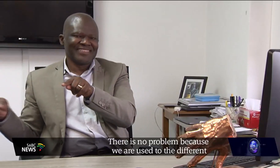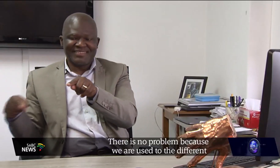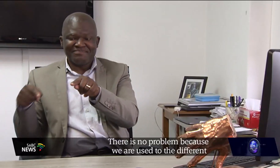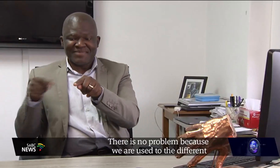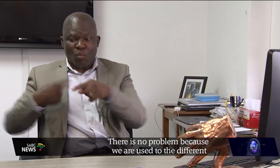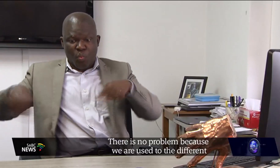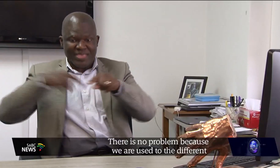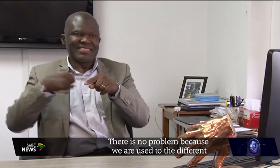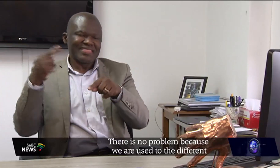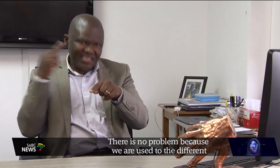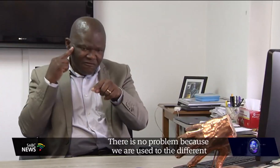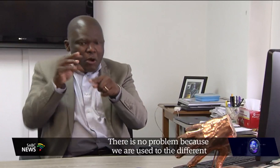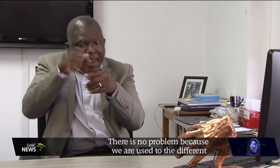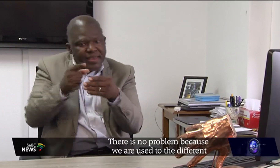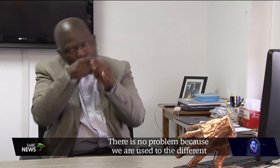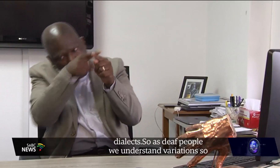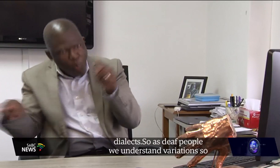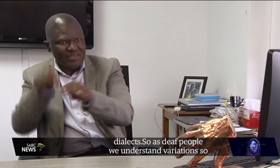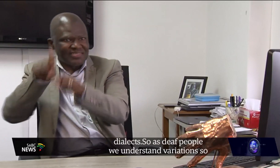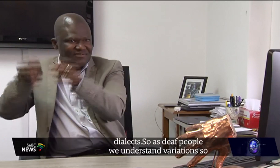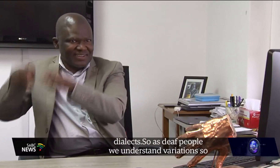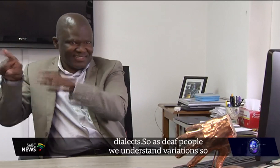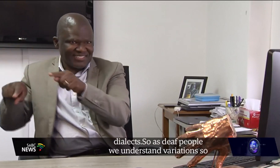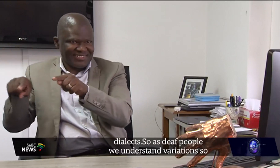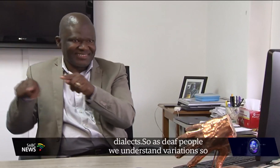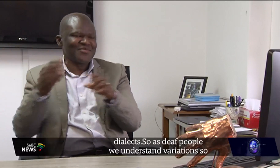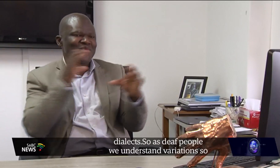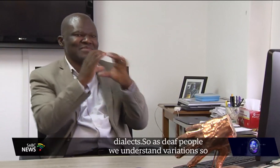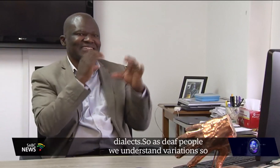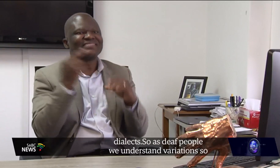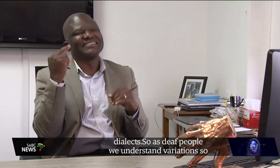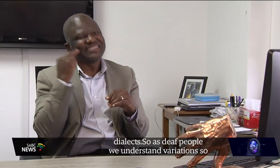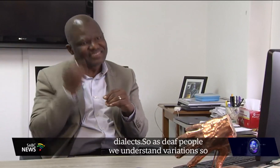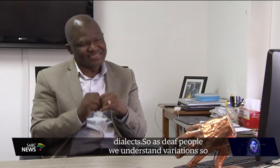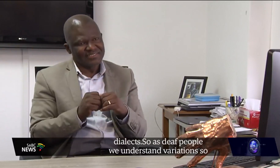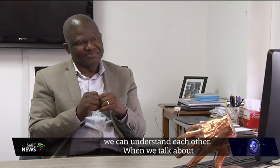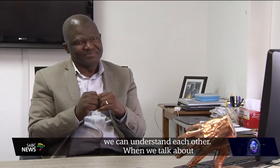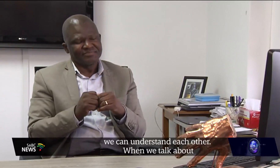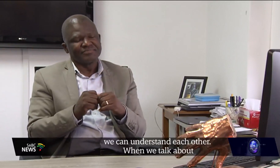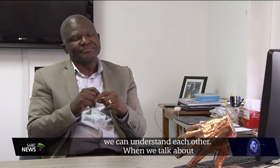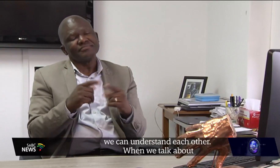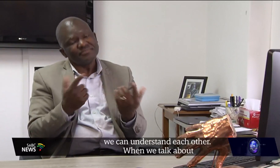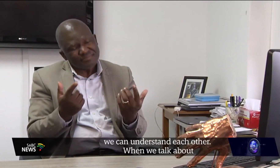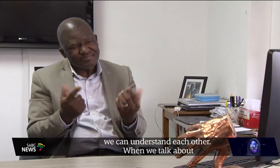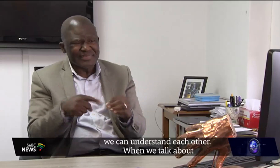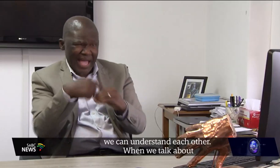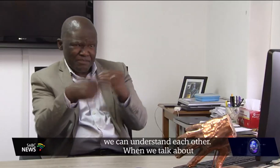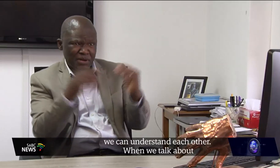mo gare ga leleme ke ntho e tlwaelegileng. So jwale ka batho ba ba sa kweng ba deaf re kgona go kwešiša le